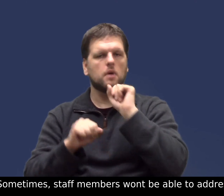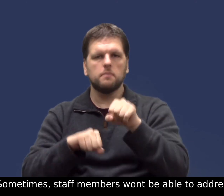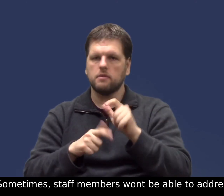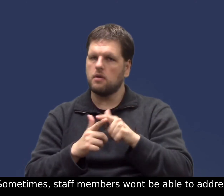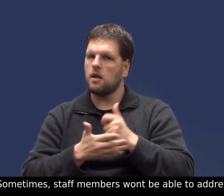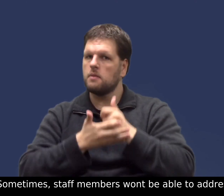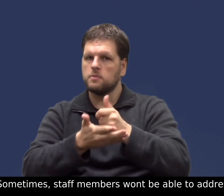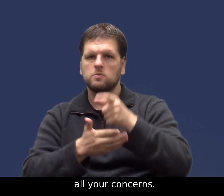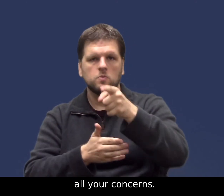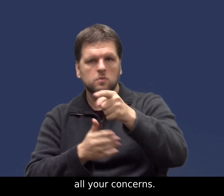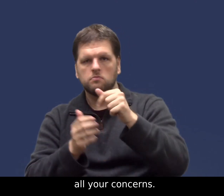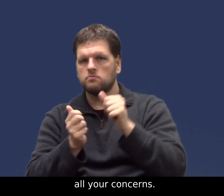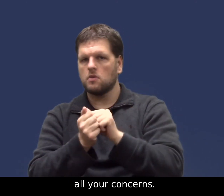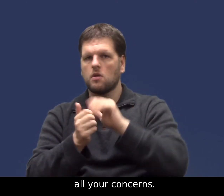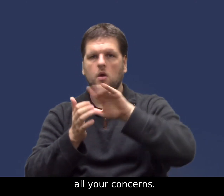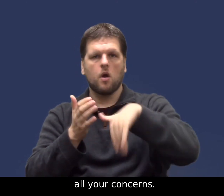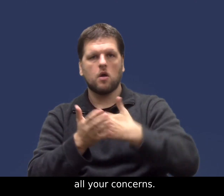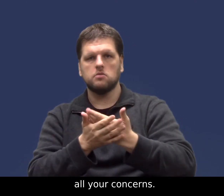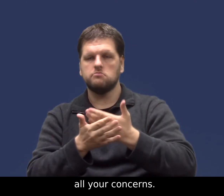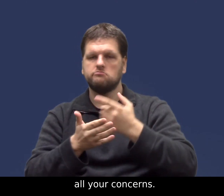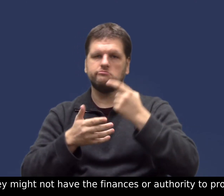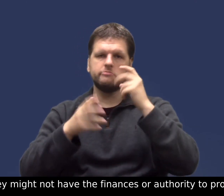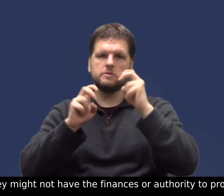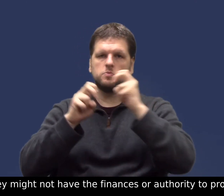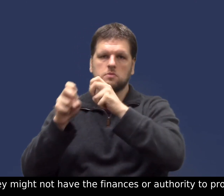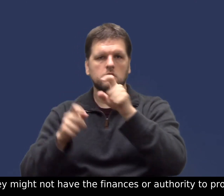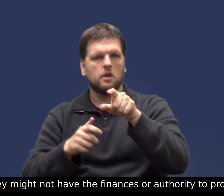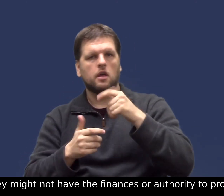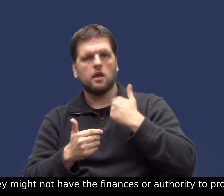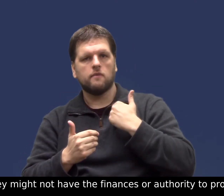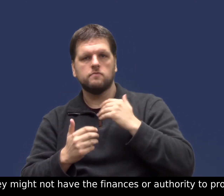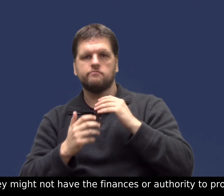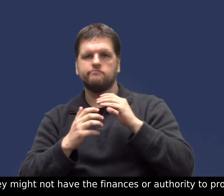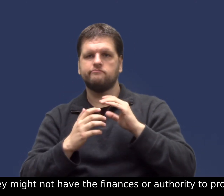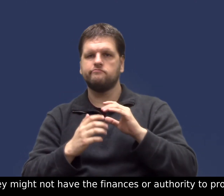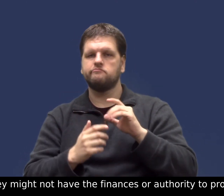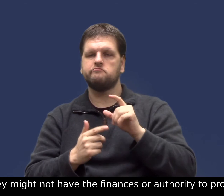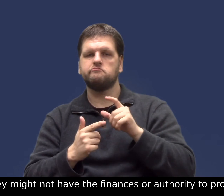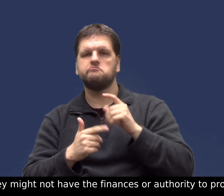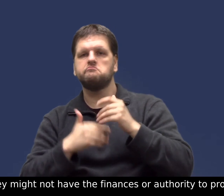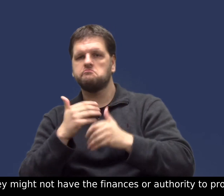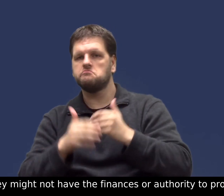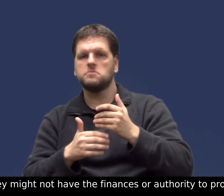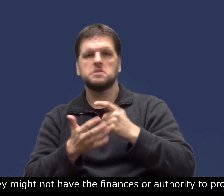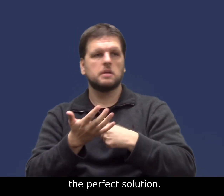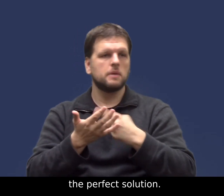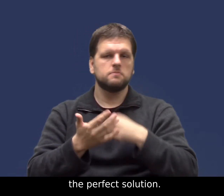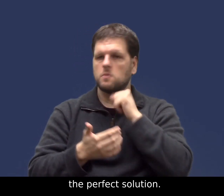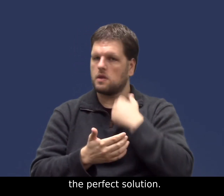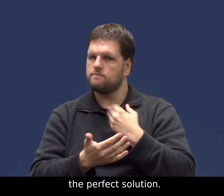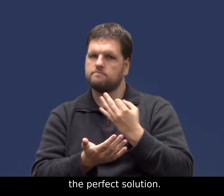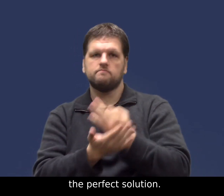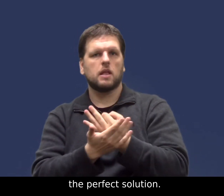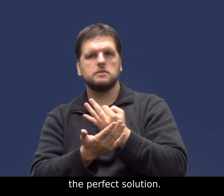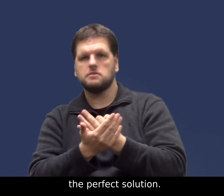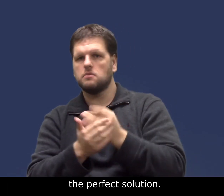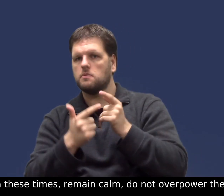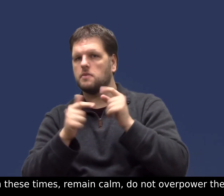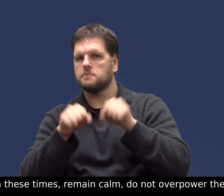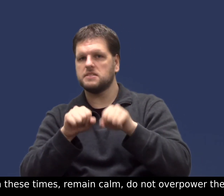able to address all your concerns. They might not have the finances or authority to provide the perfect solution. In